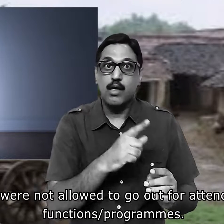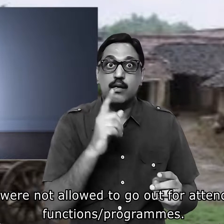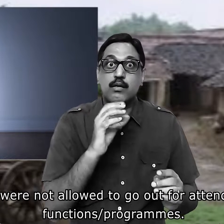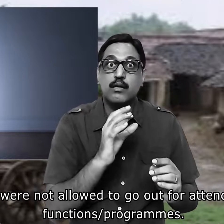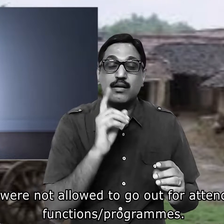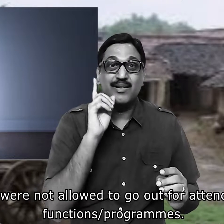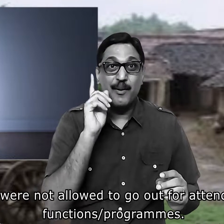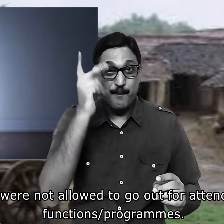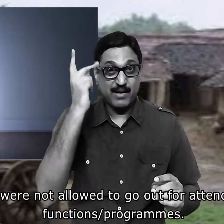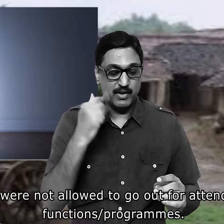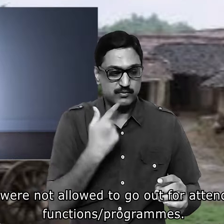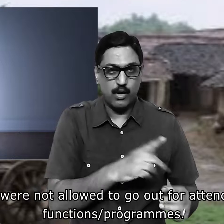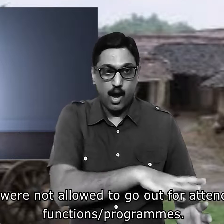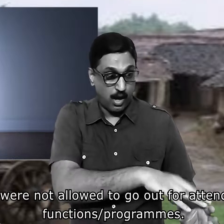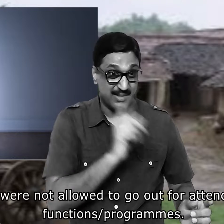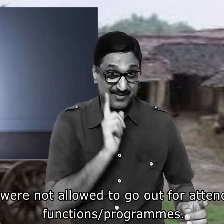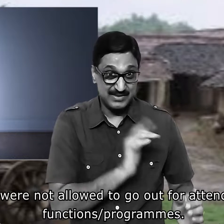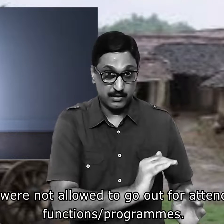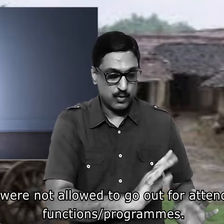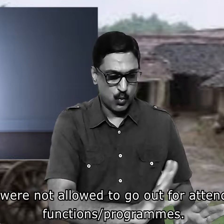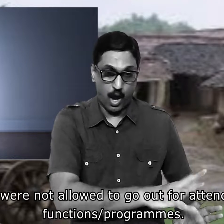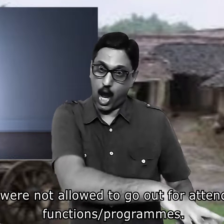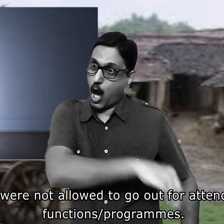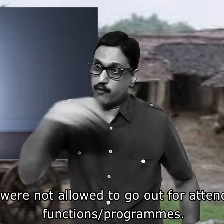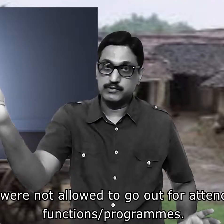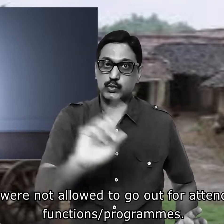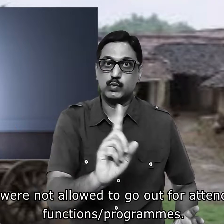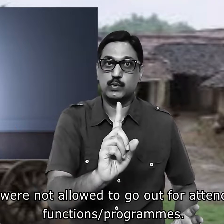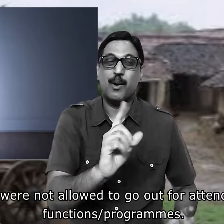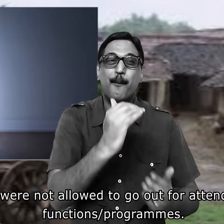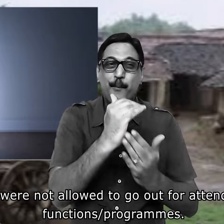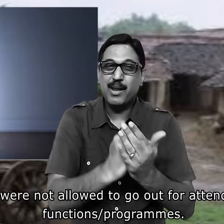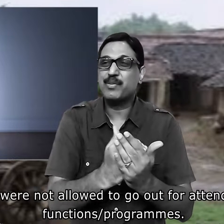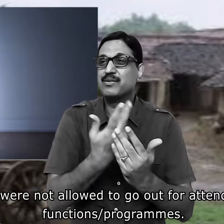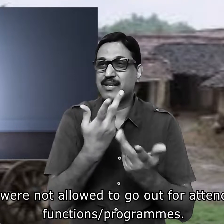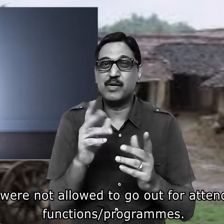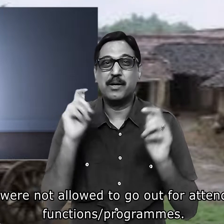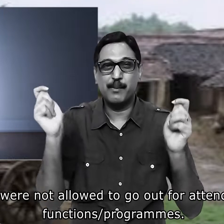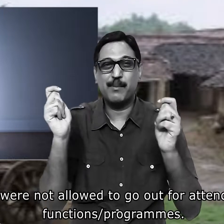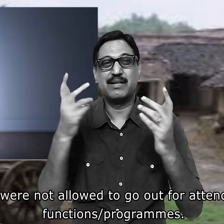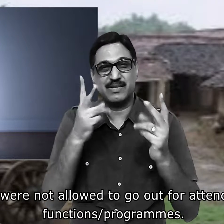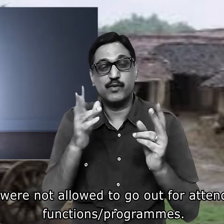Deaf people were not allowed to go out for attending any functions or programs.